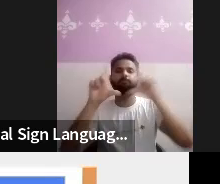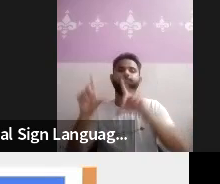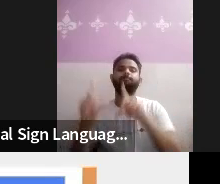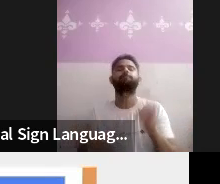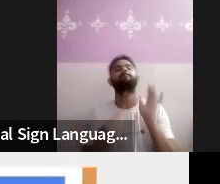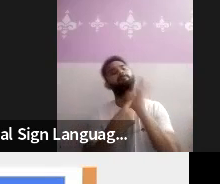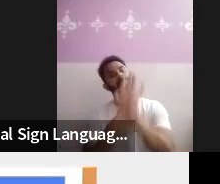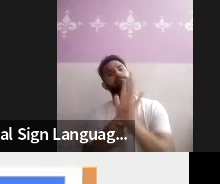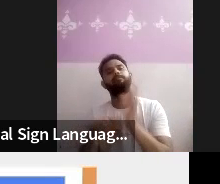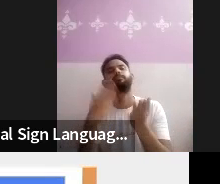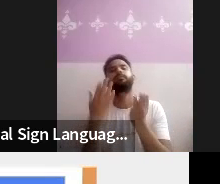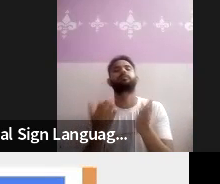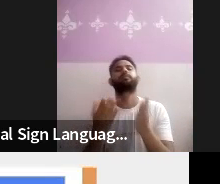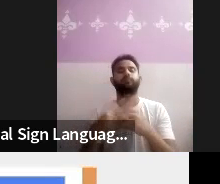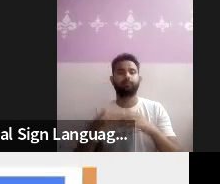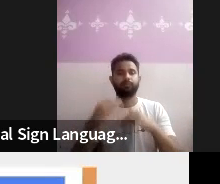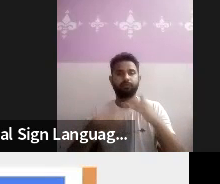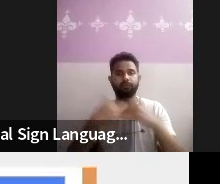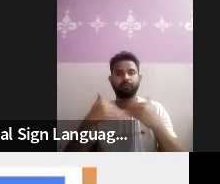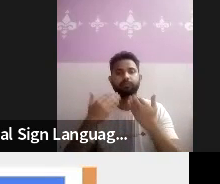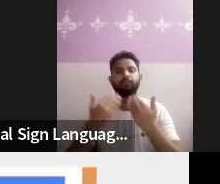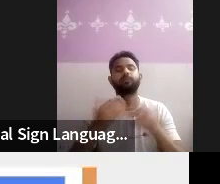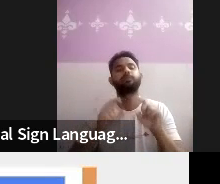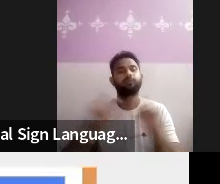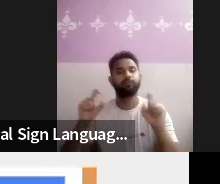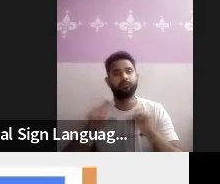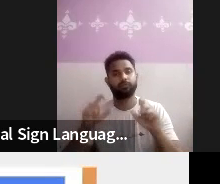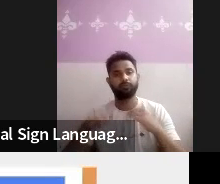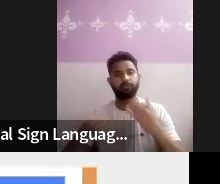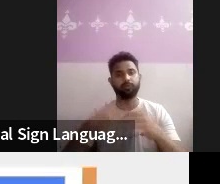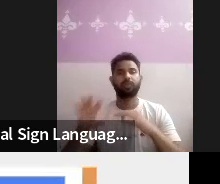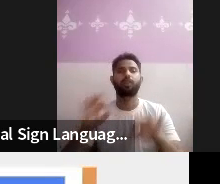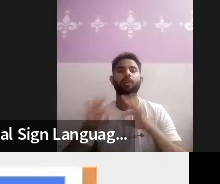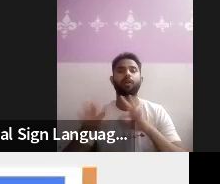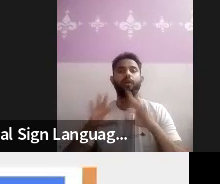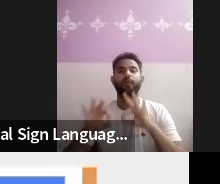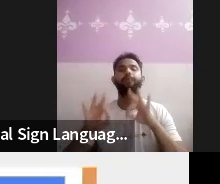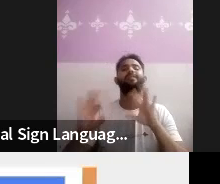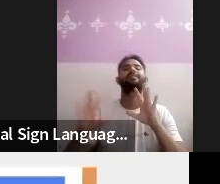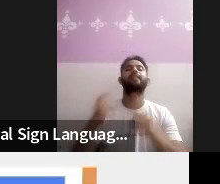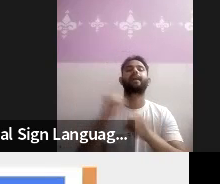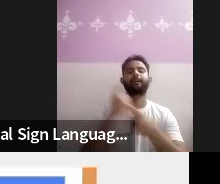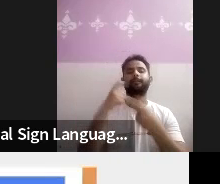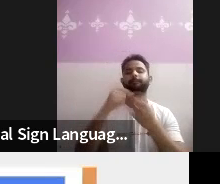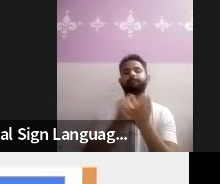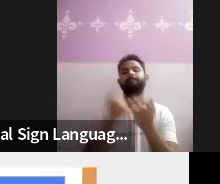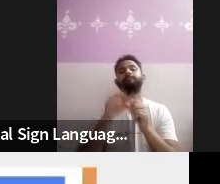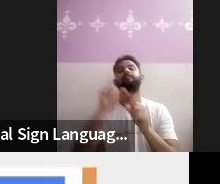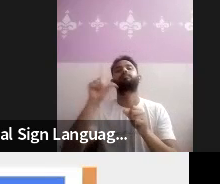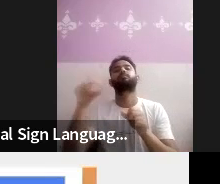app, is selecting the photos. You can either select them from your gallery, I think from the